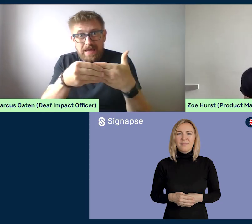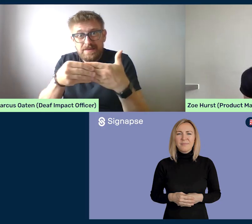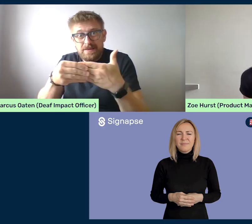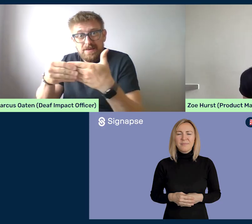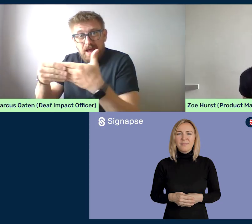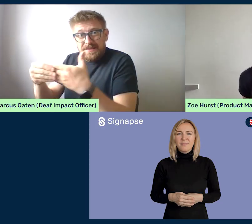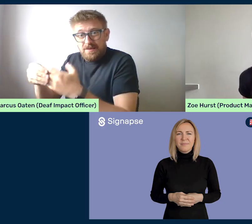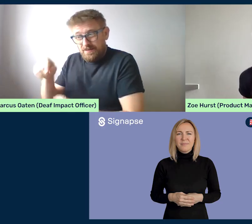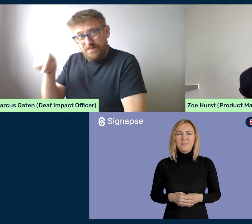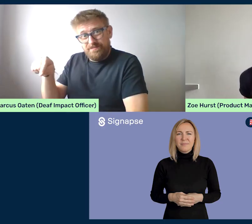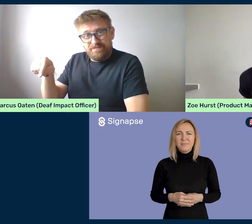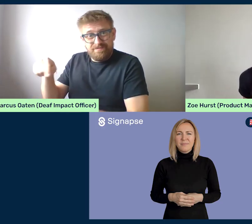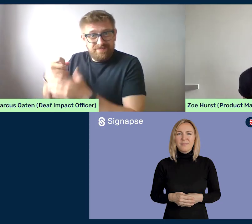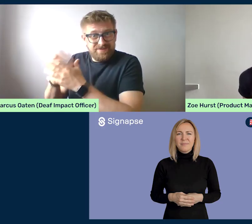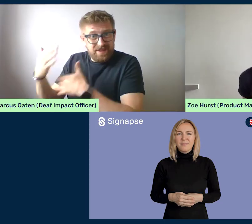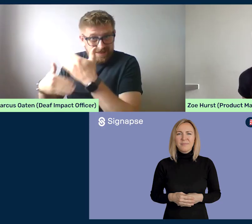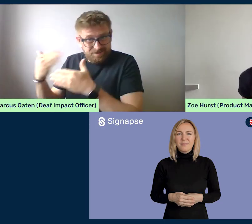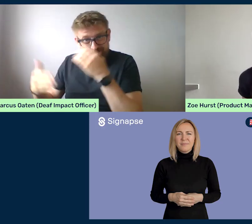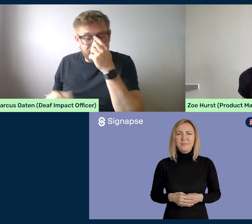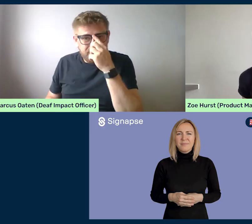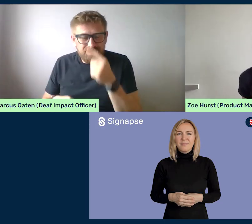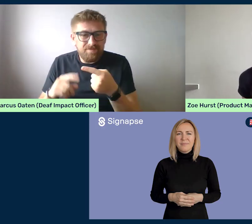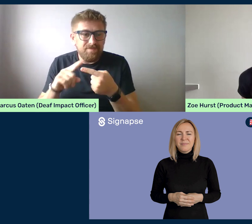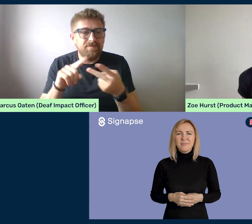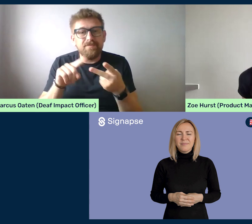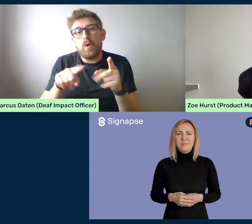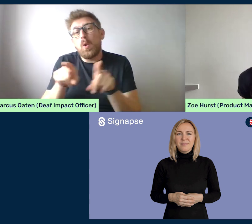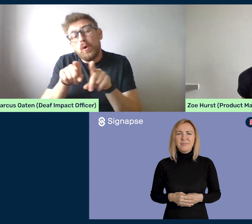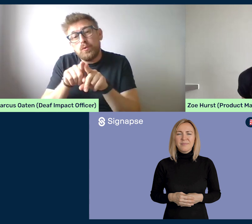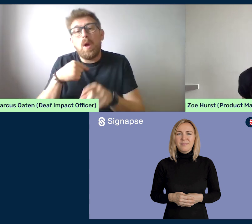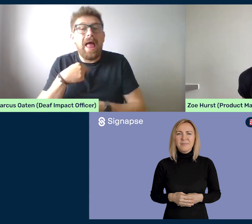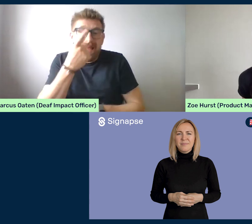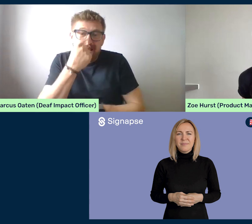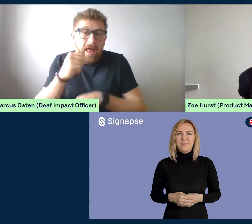they can be involved in our development. They guide us.